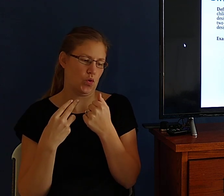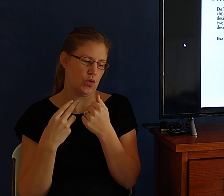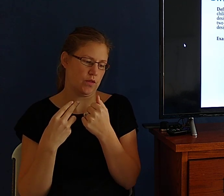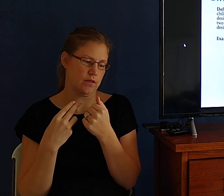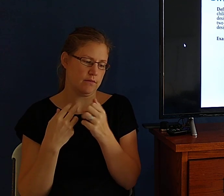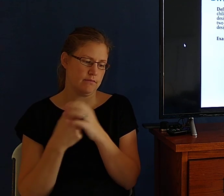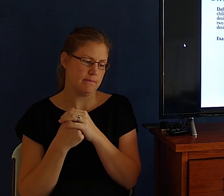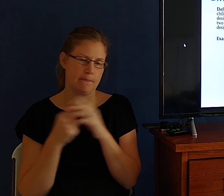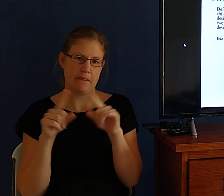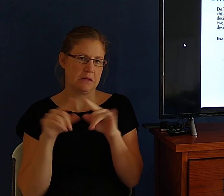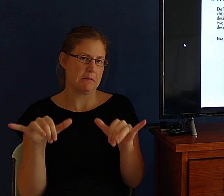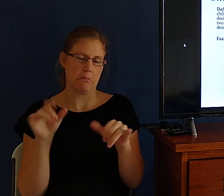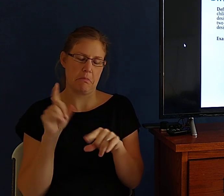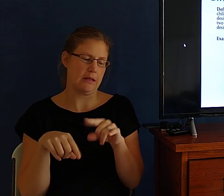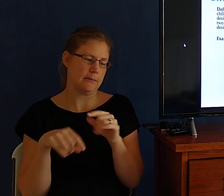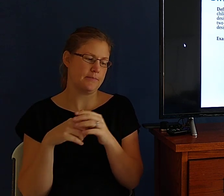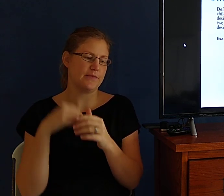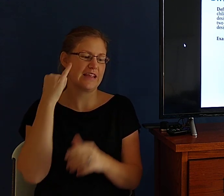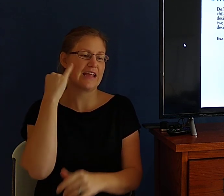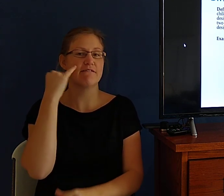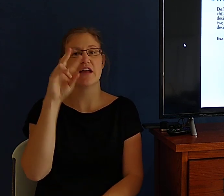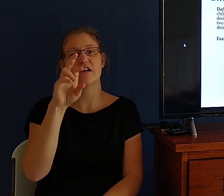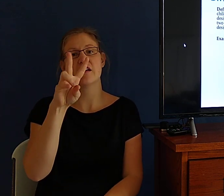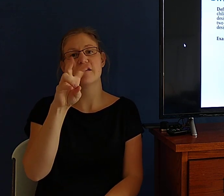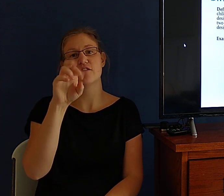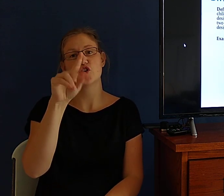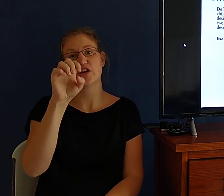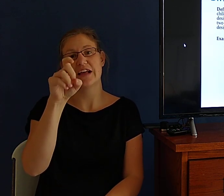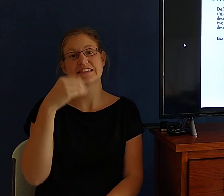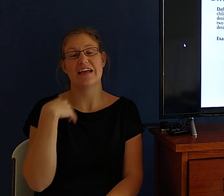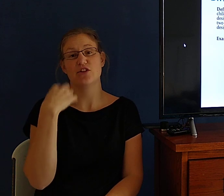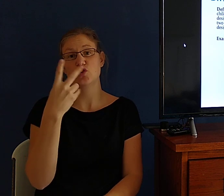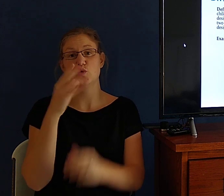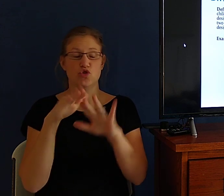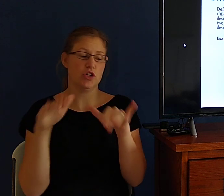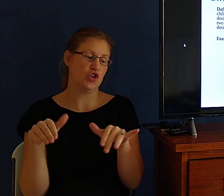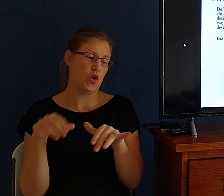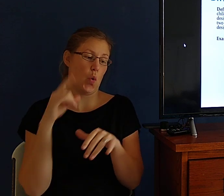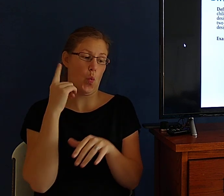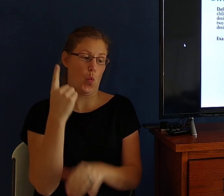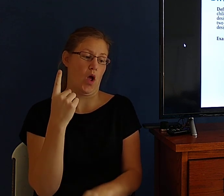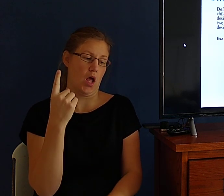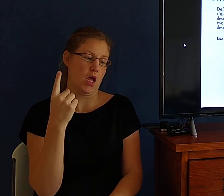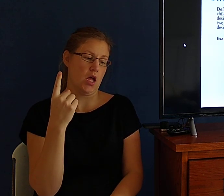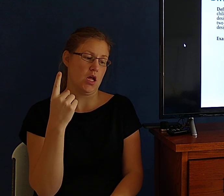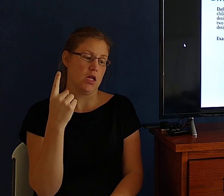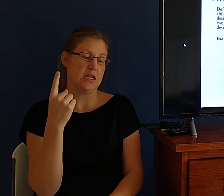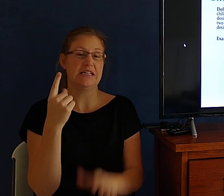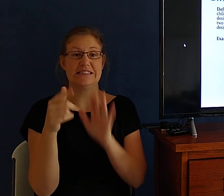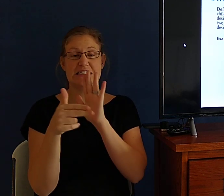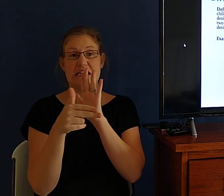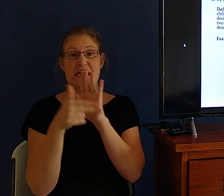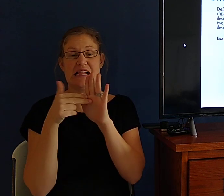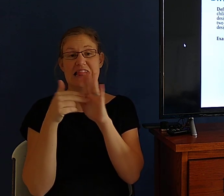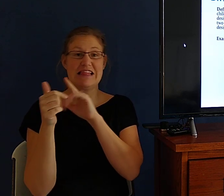at the same time. If a vertex has two children, one child is designated as a left child.